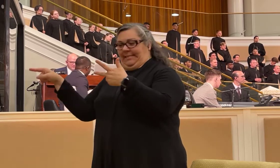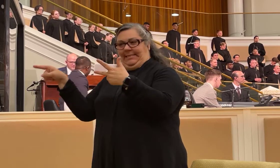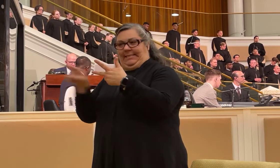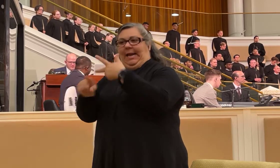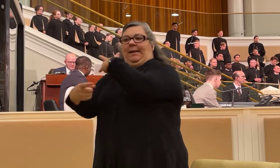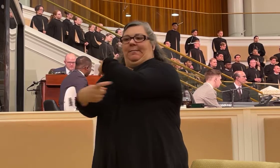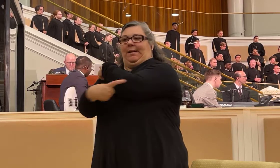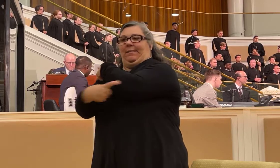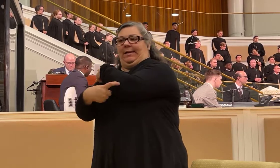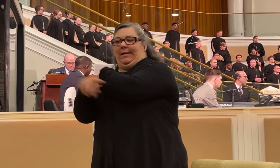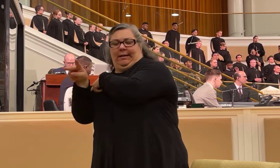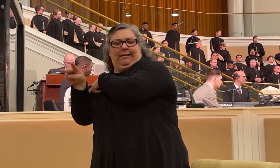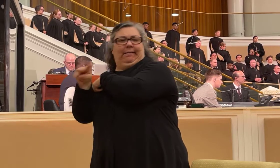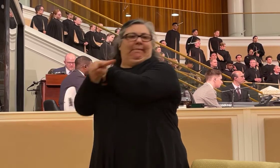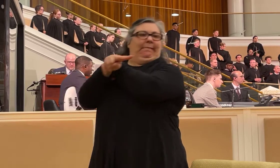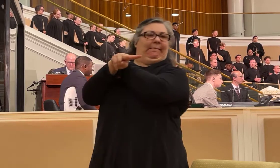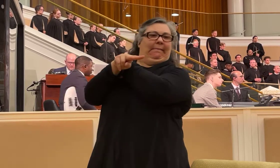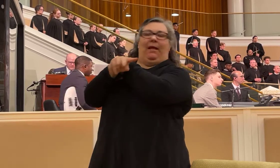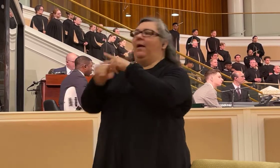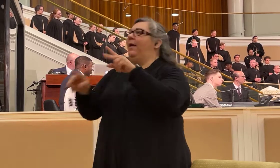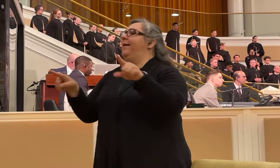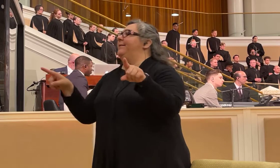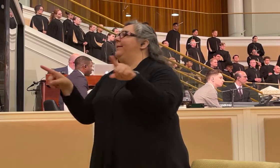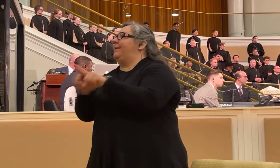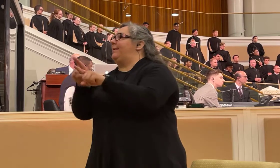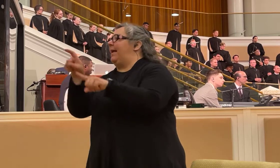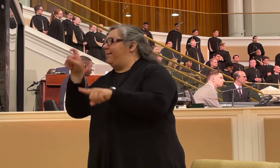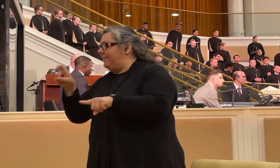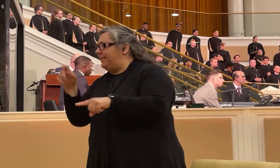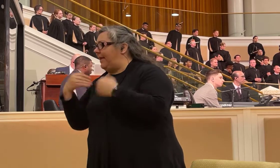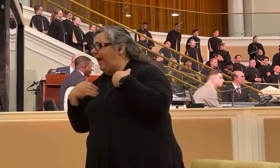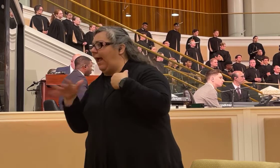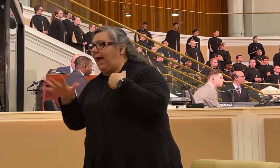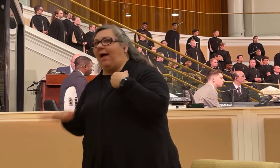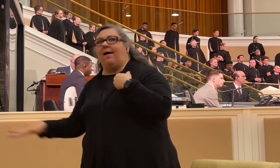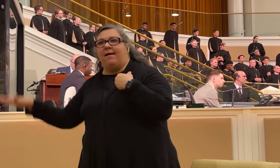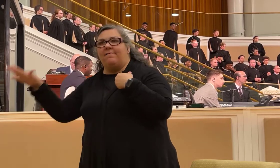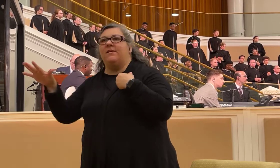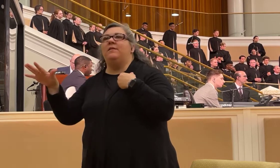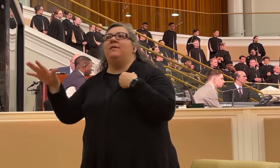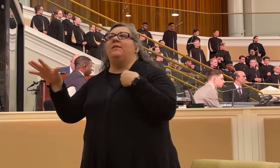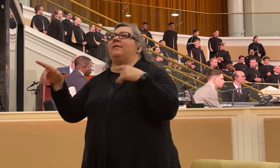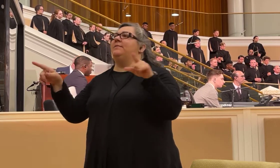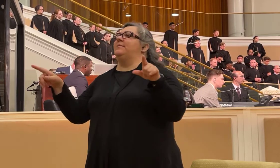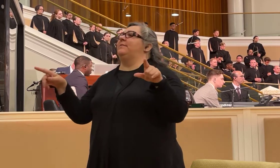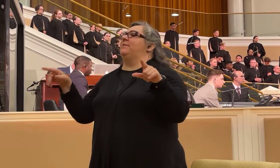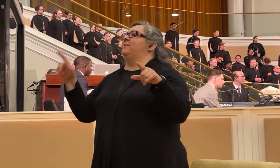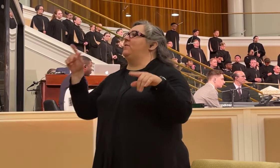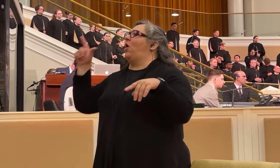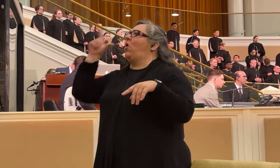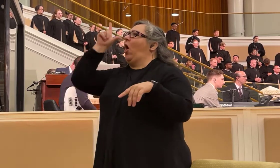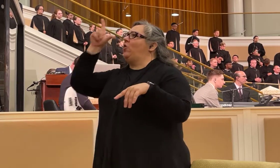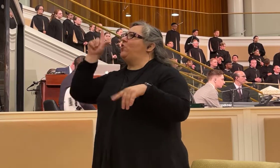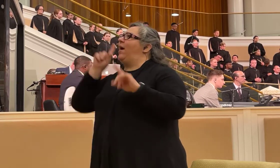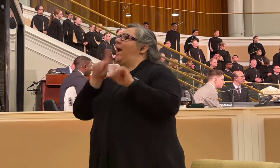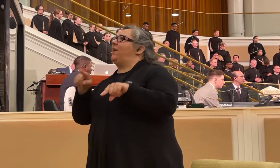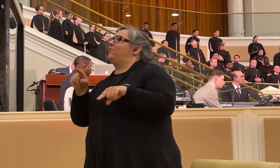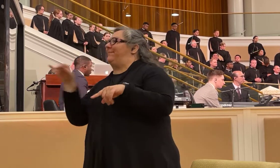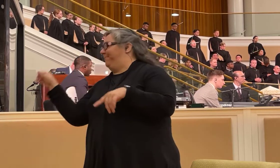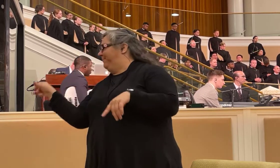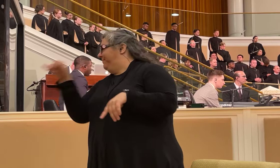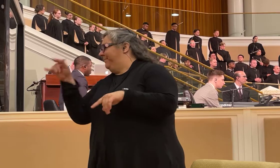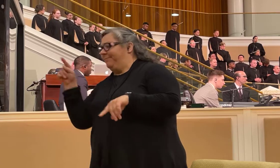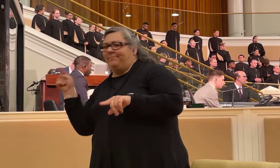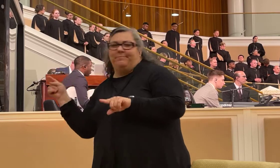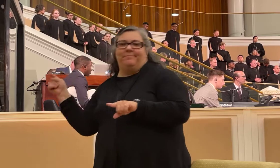same temptations. It's the exact same needs. And it is the logical answer was exactly